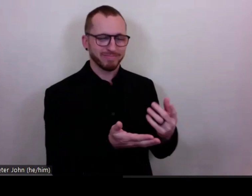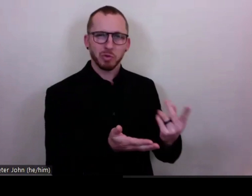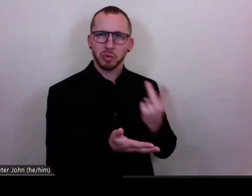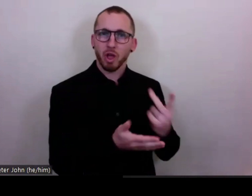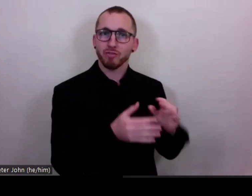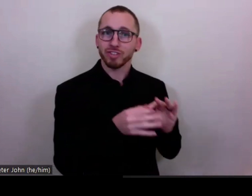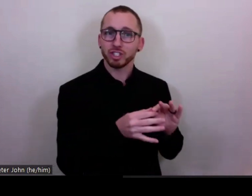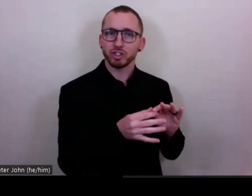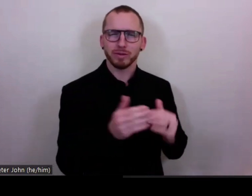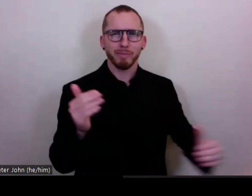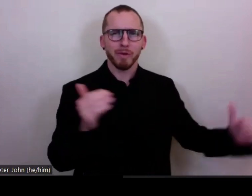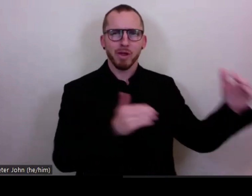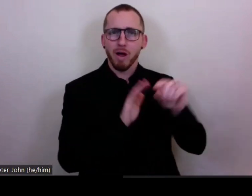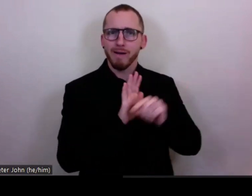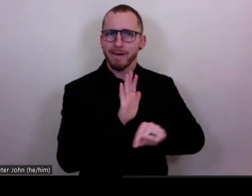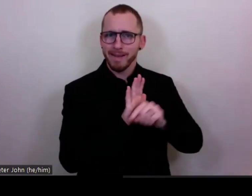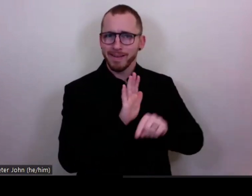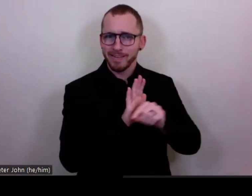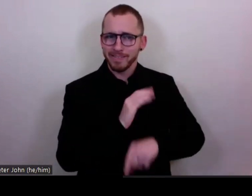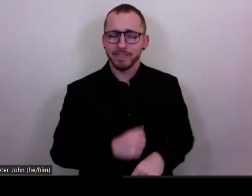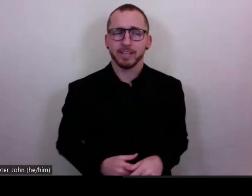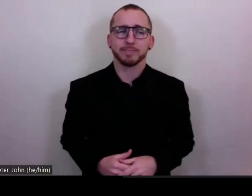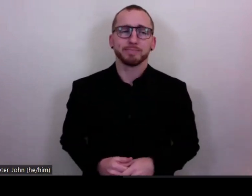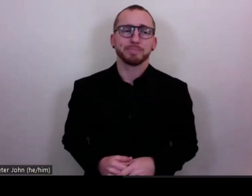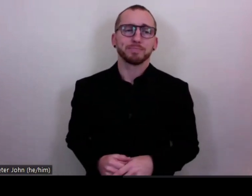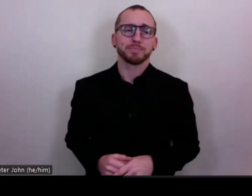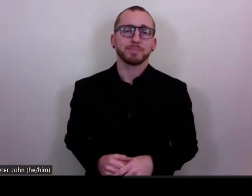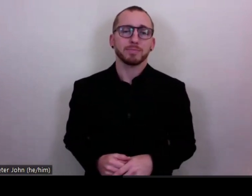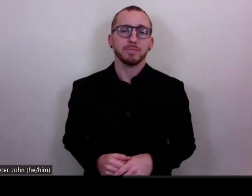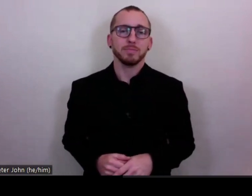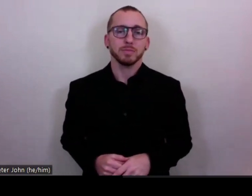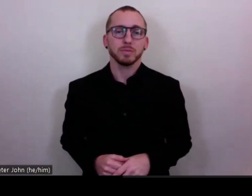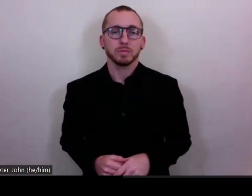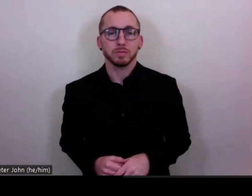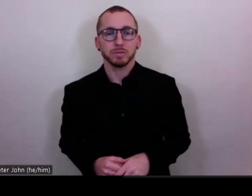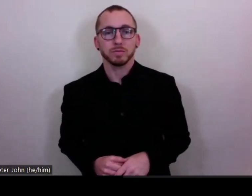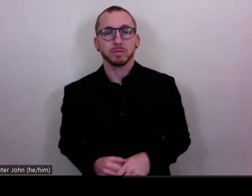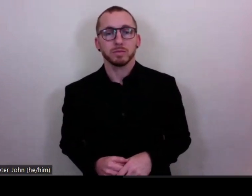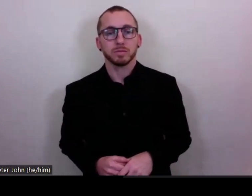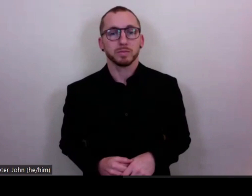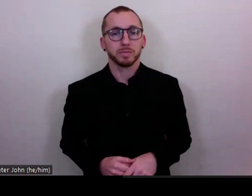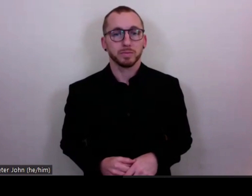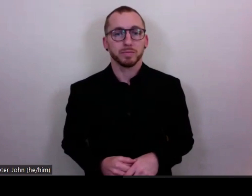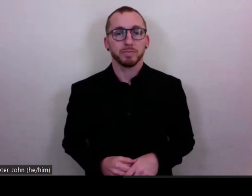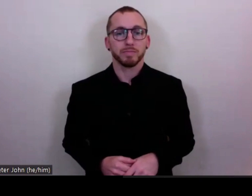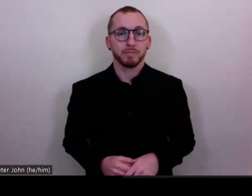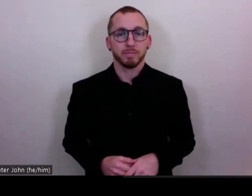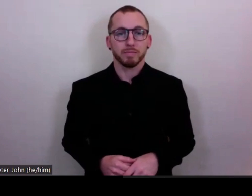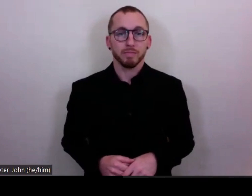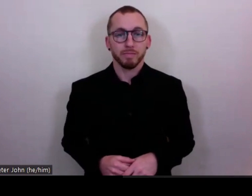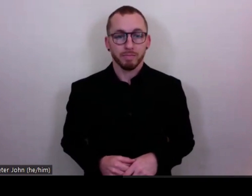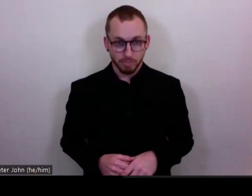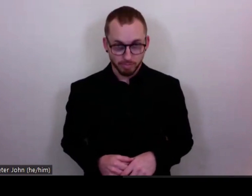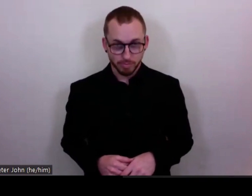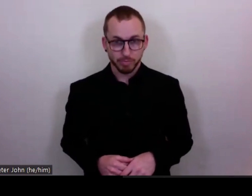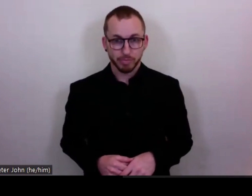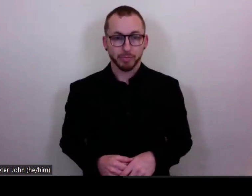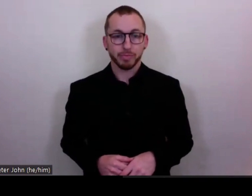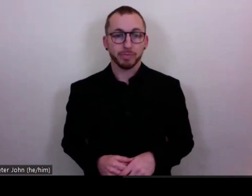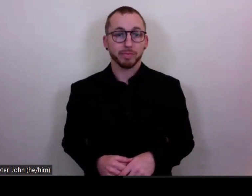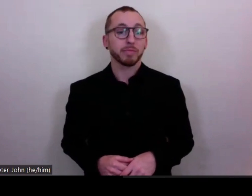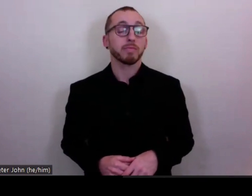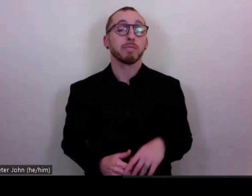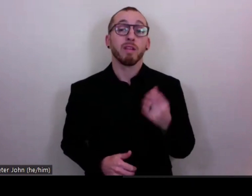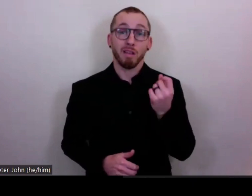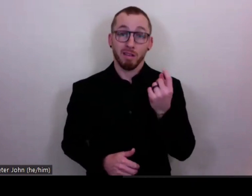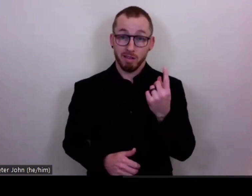I expect the shoe to drop and maybe to be that person that they're no longer going to be friendly with or